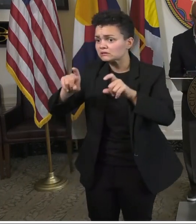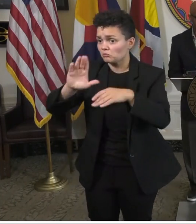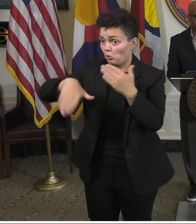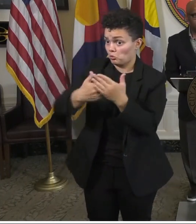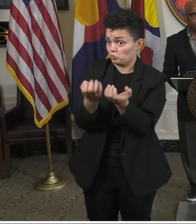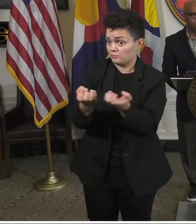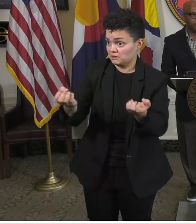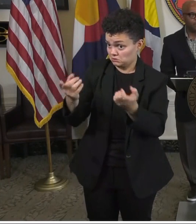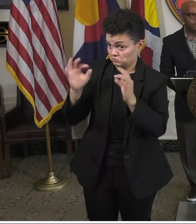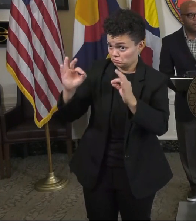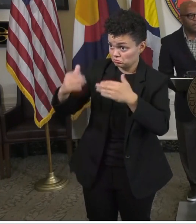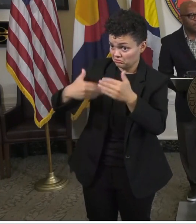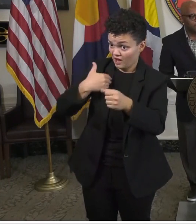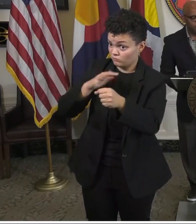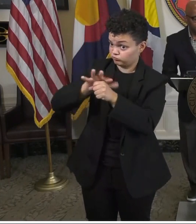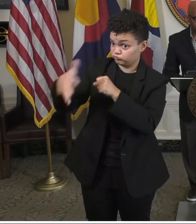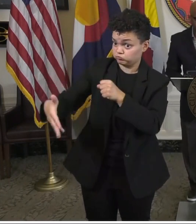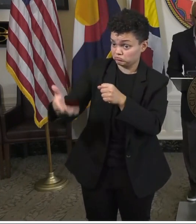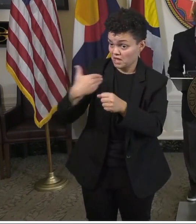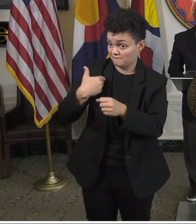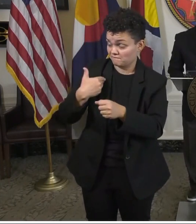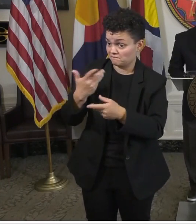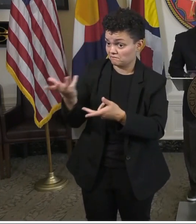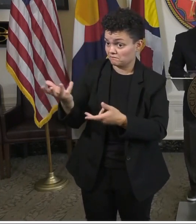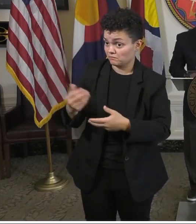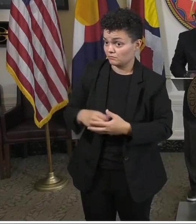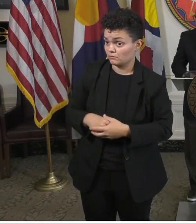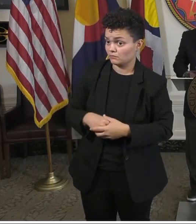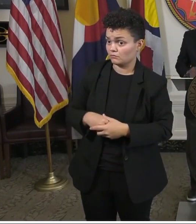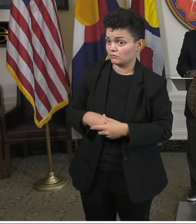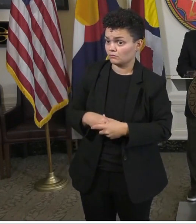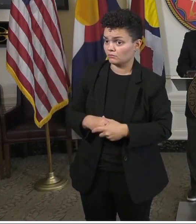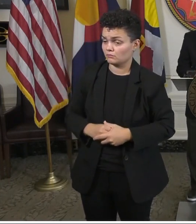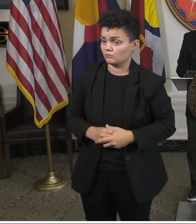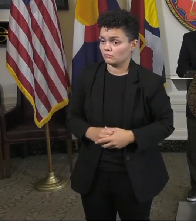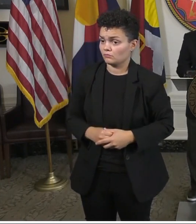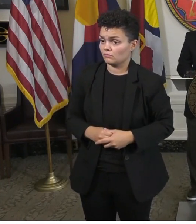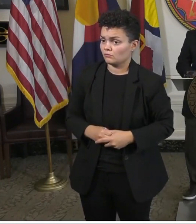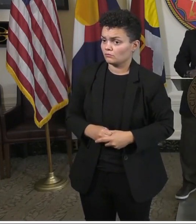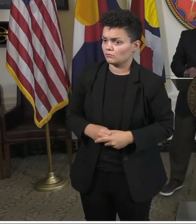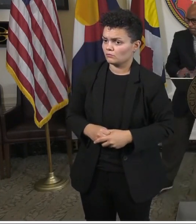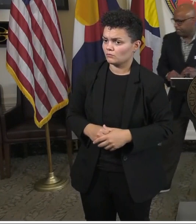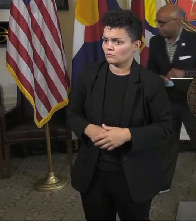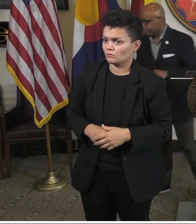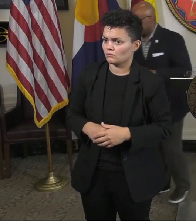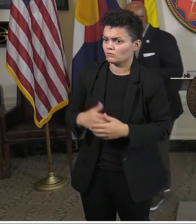from other outside agencies? Thank you very much. Thank you, Benny. I'm going to bring up Matt Mueller, who can answer that question for you.